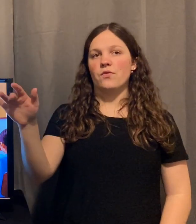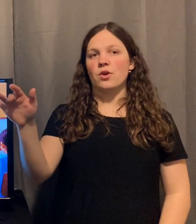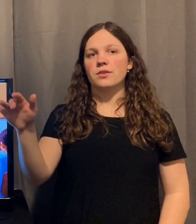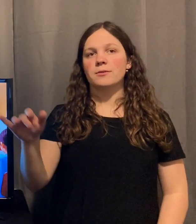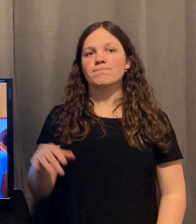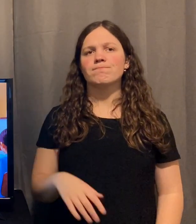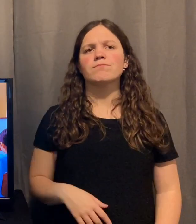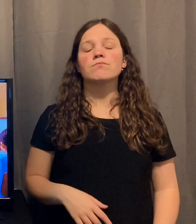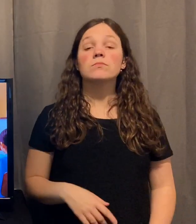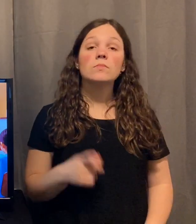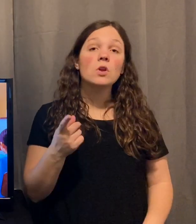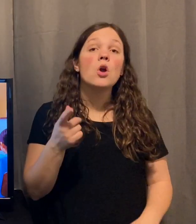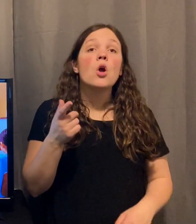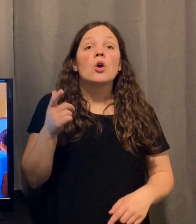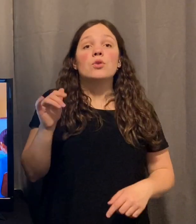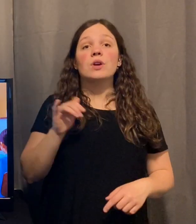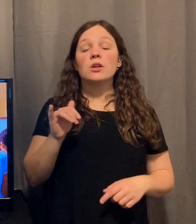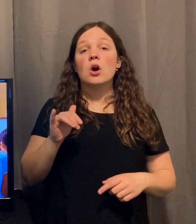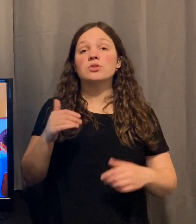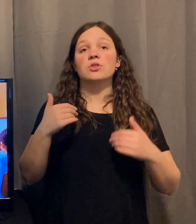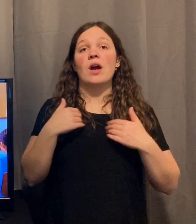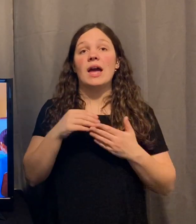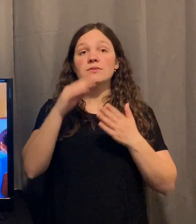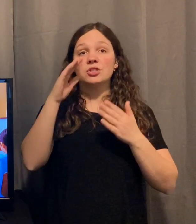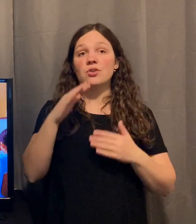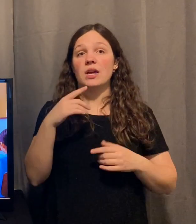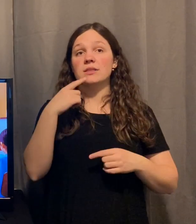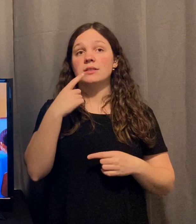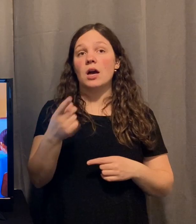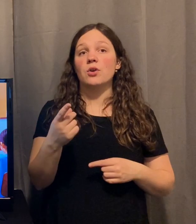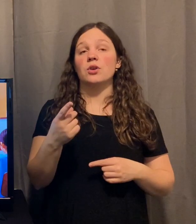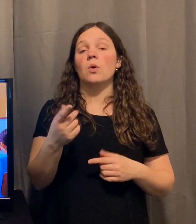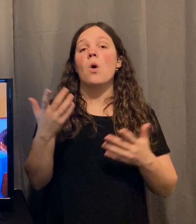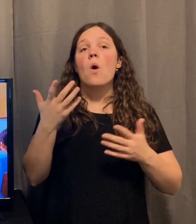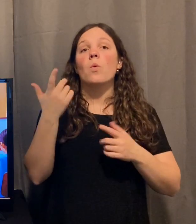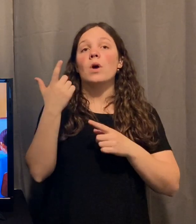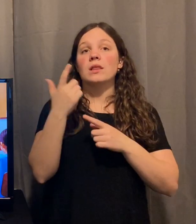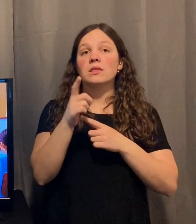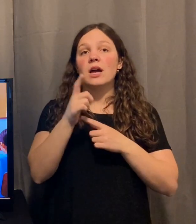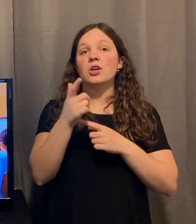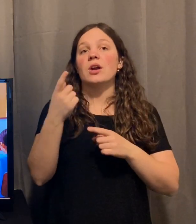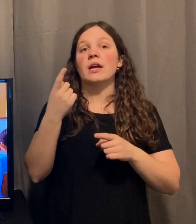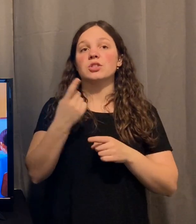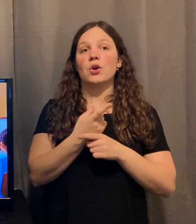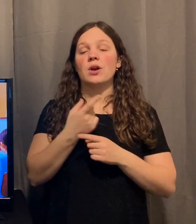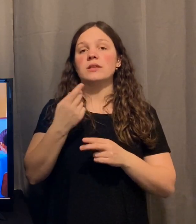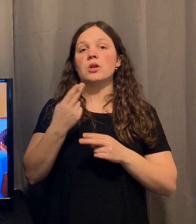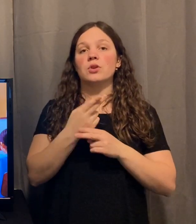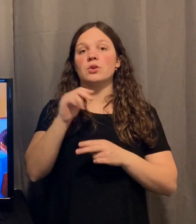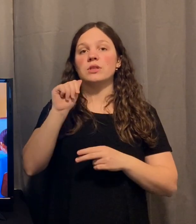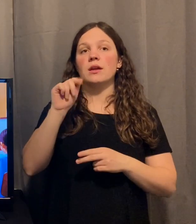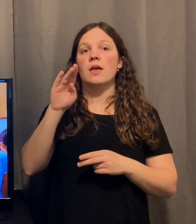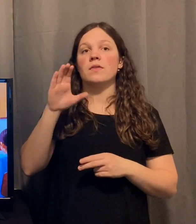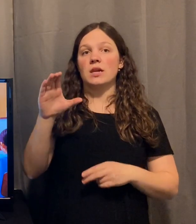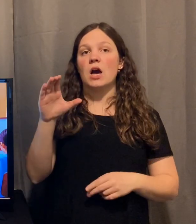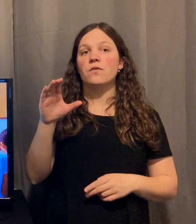and so forth. You can also have students tell you what letter is correct using the